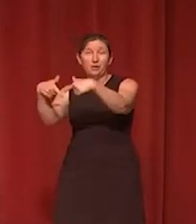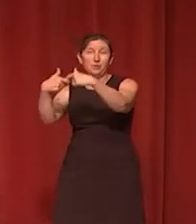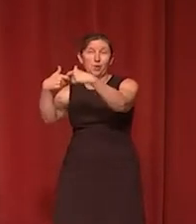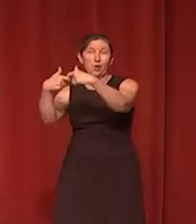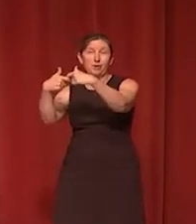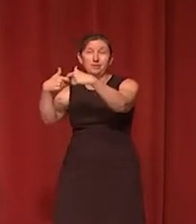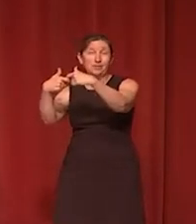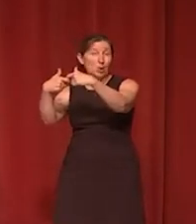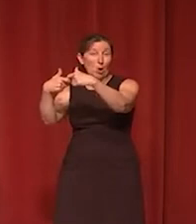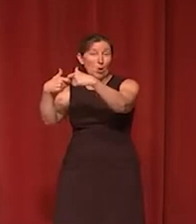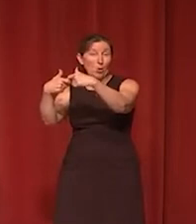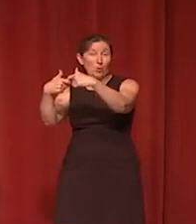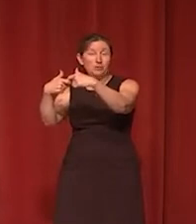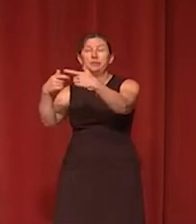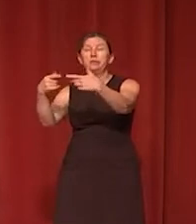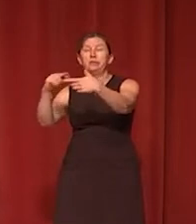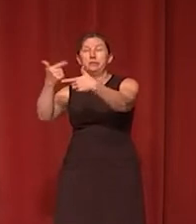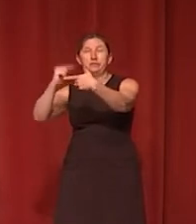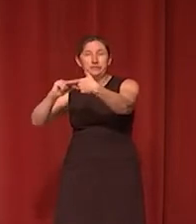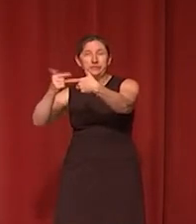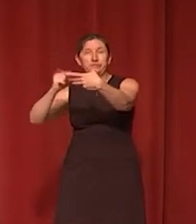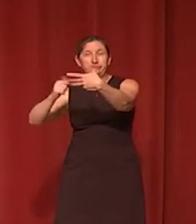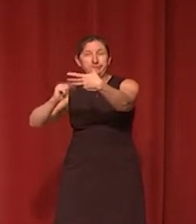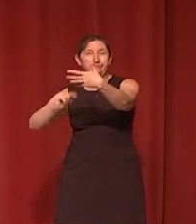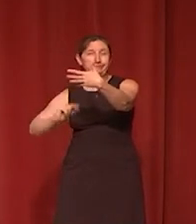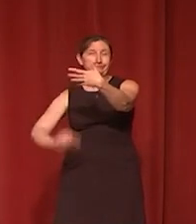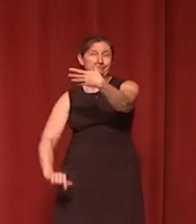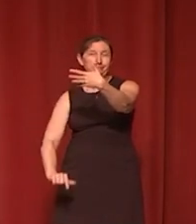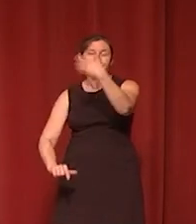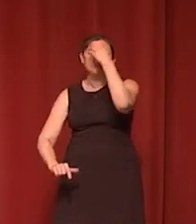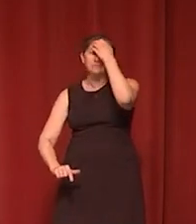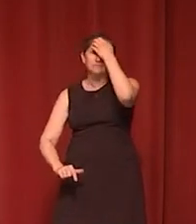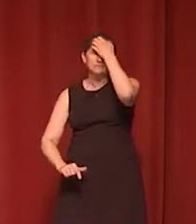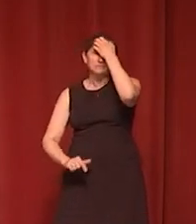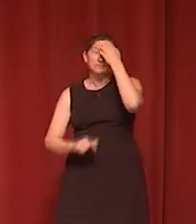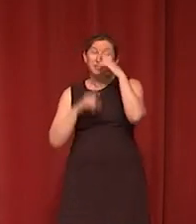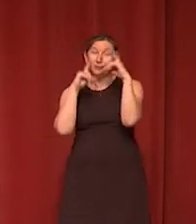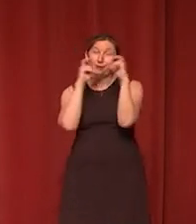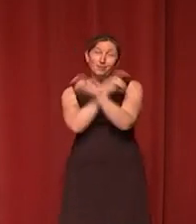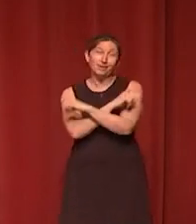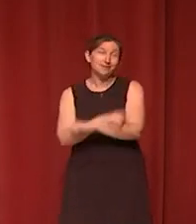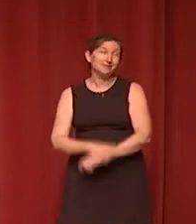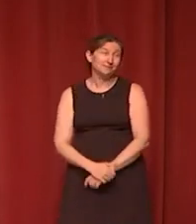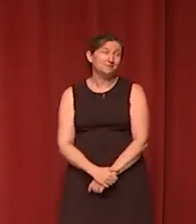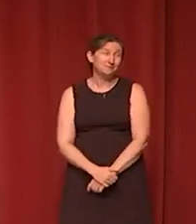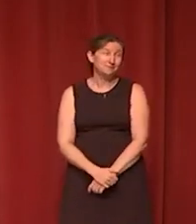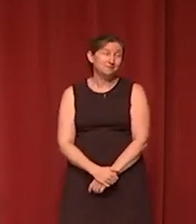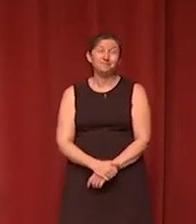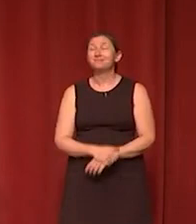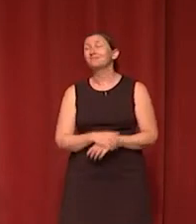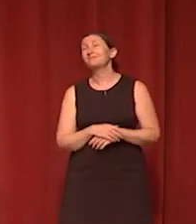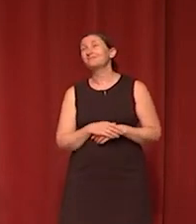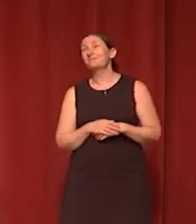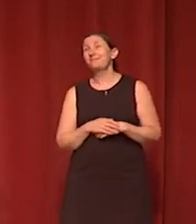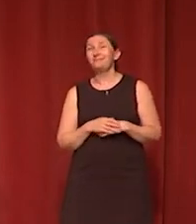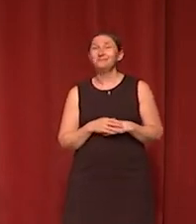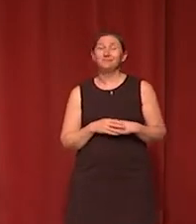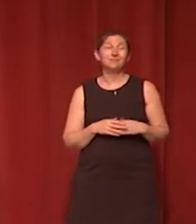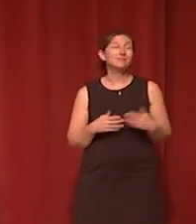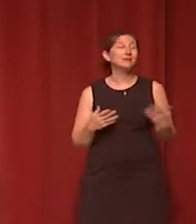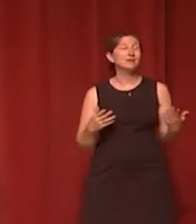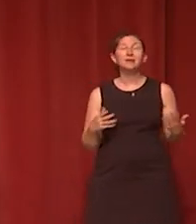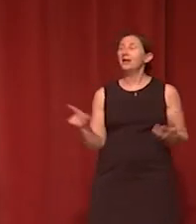not. So it does get complex, and when we talk about, you know, patients, I just reminded it's a good plug to put